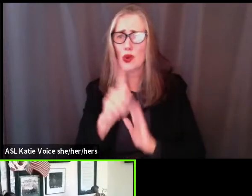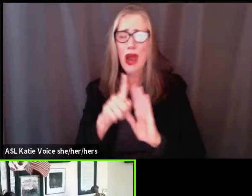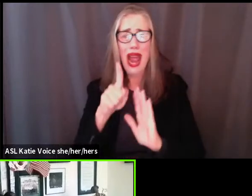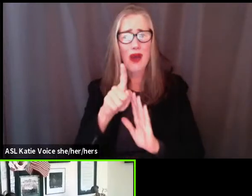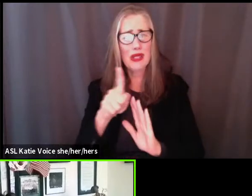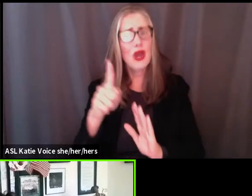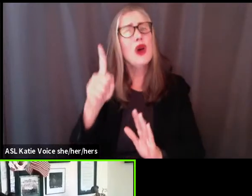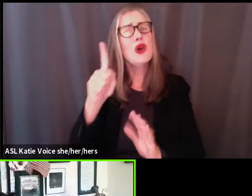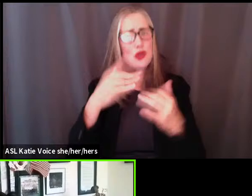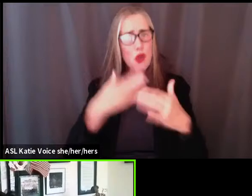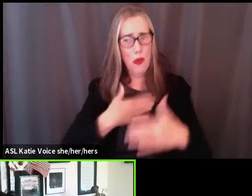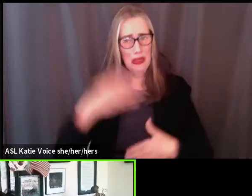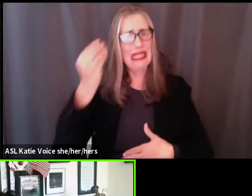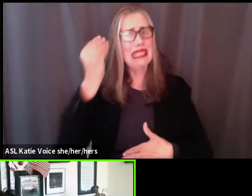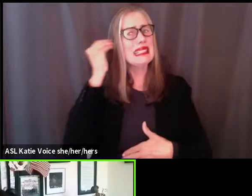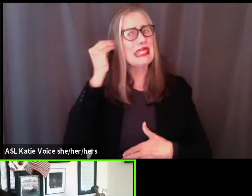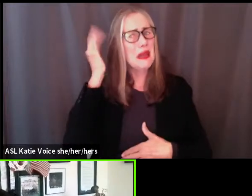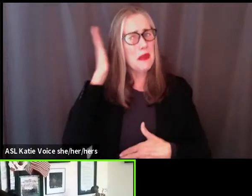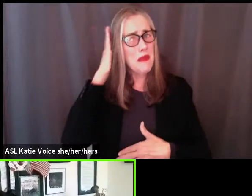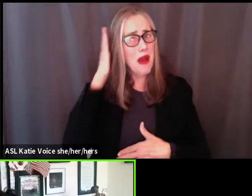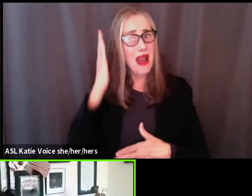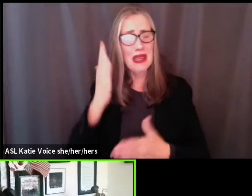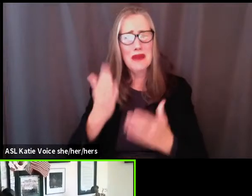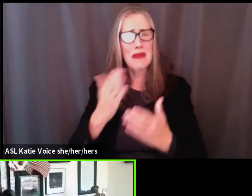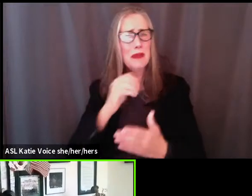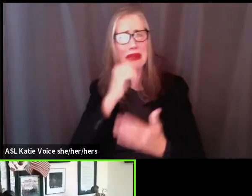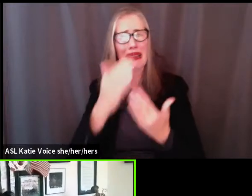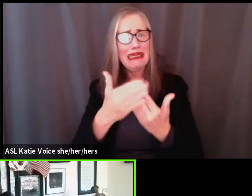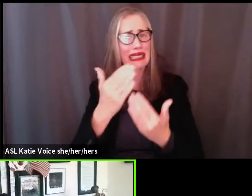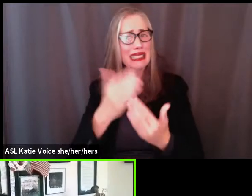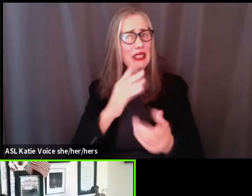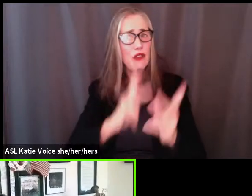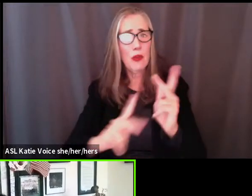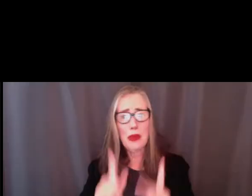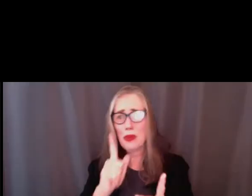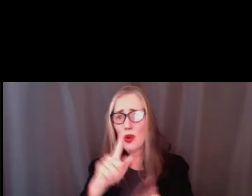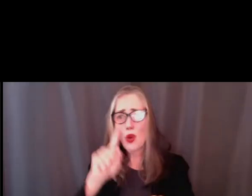people who may not have the opportunity to get the testing done. Thank